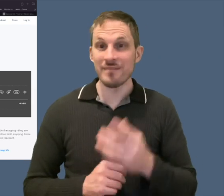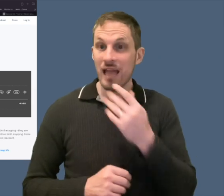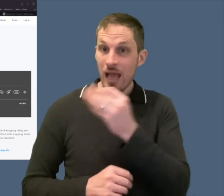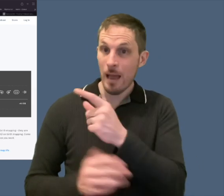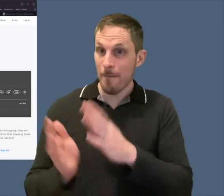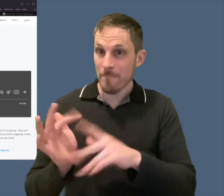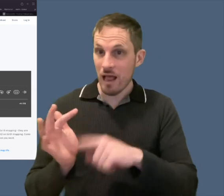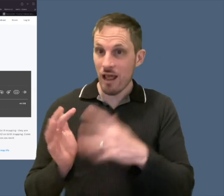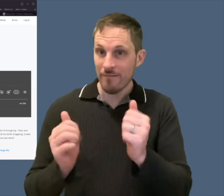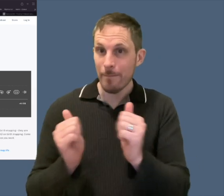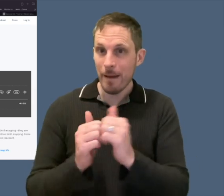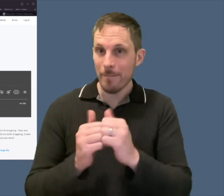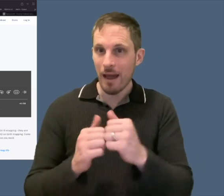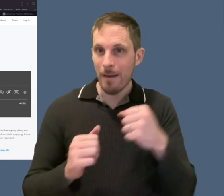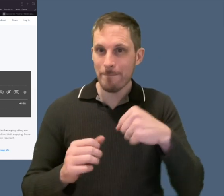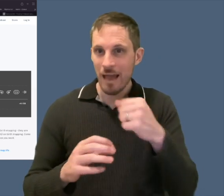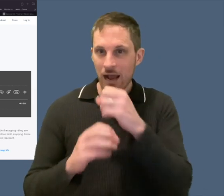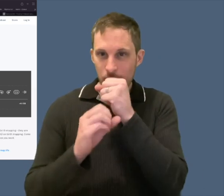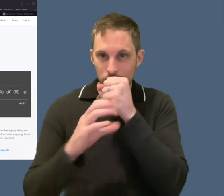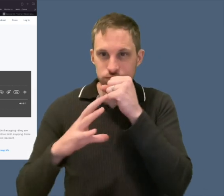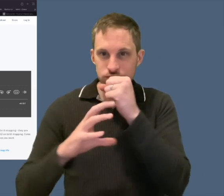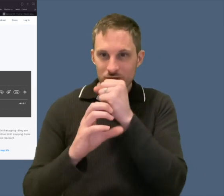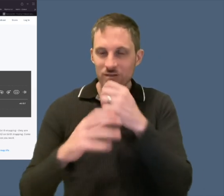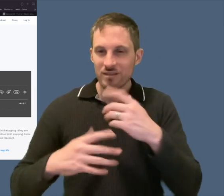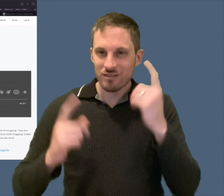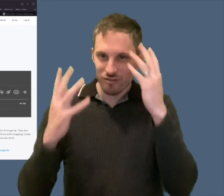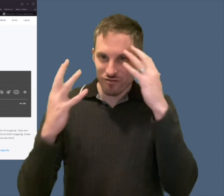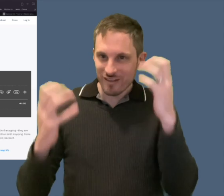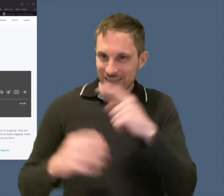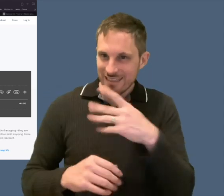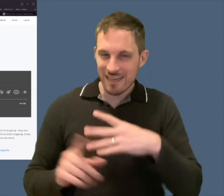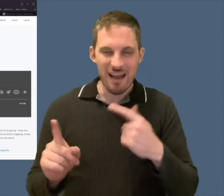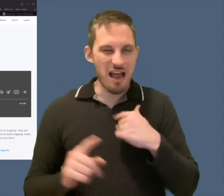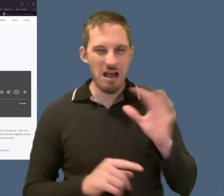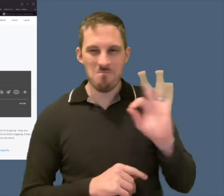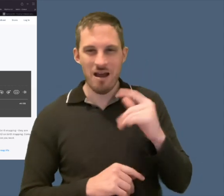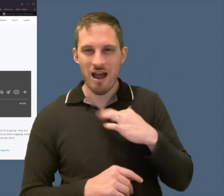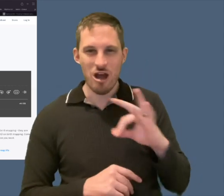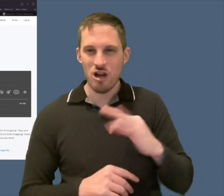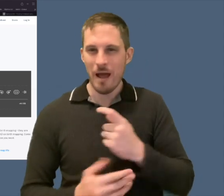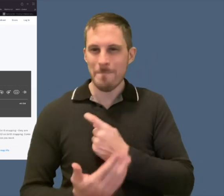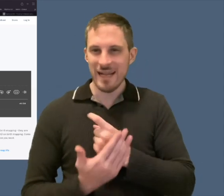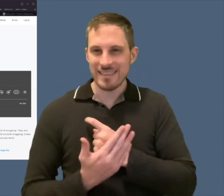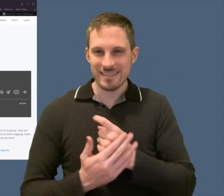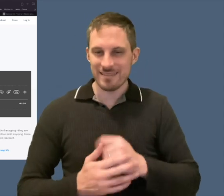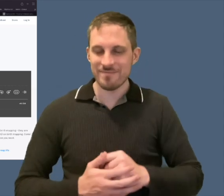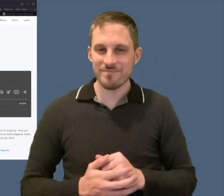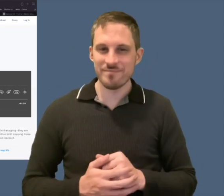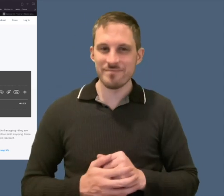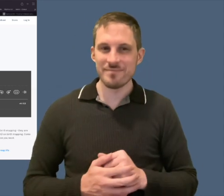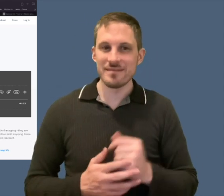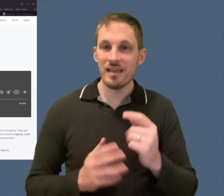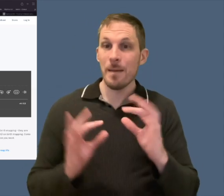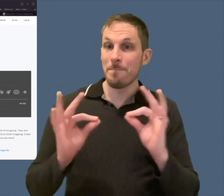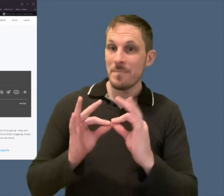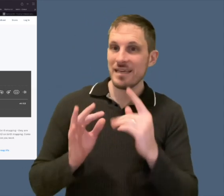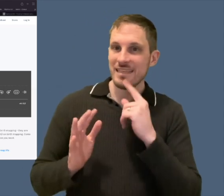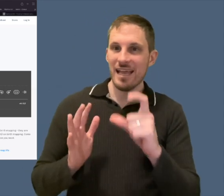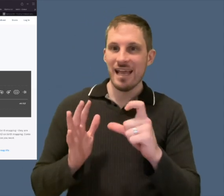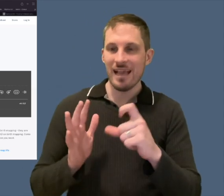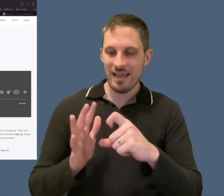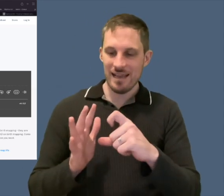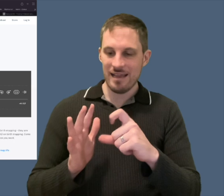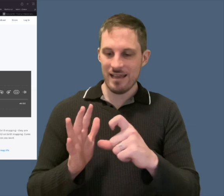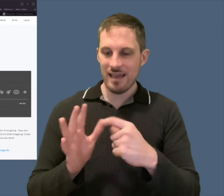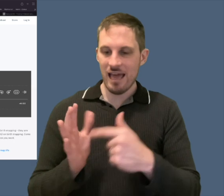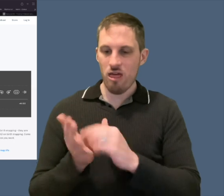you can breathe into? Should you need one? No. All right. I don't panic. I'm not panicking. Catherine and I are just going to have fun. Please do.